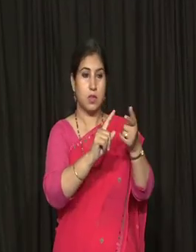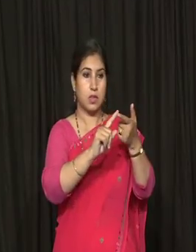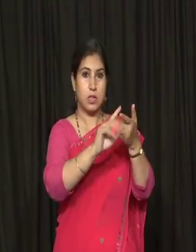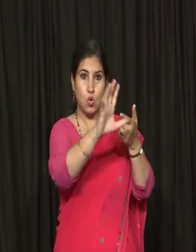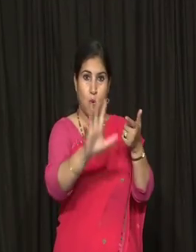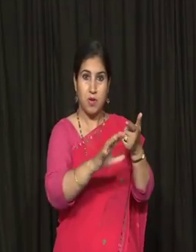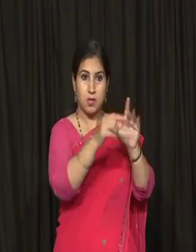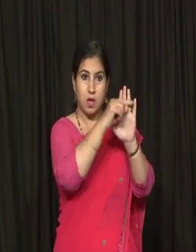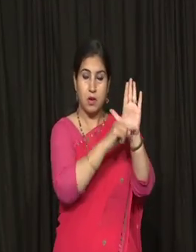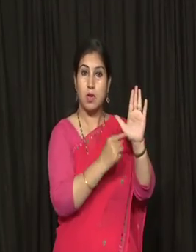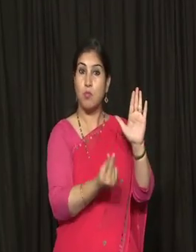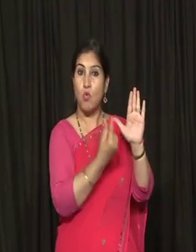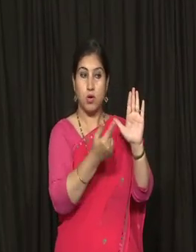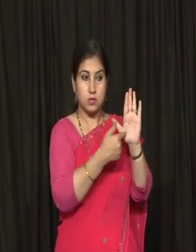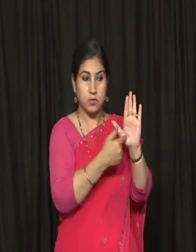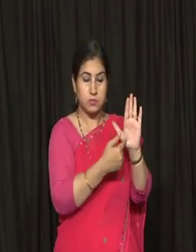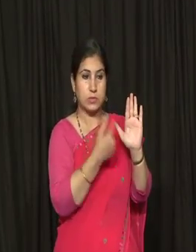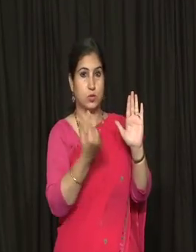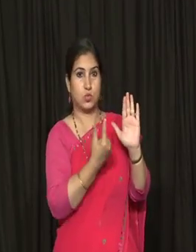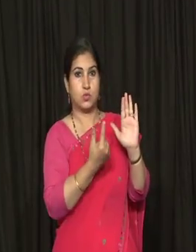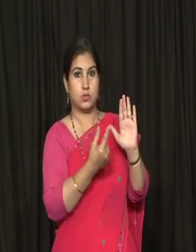country against the other.